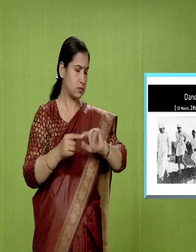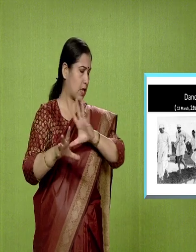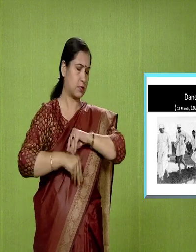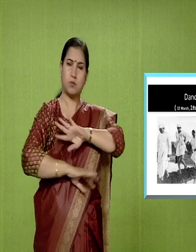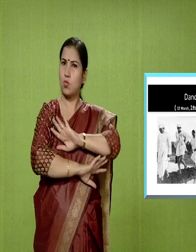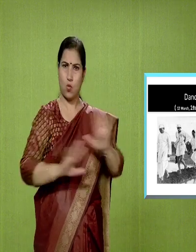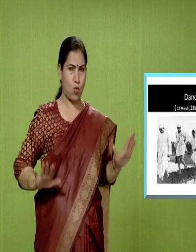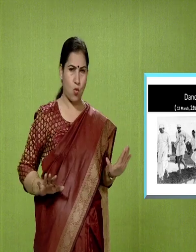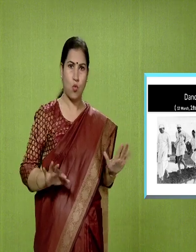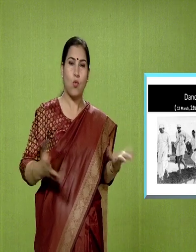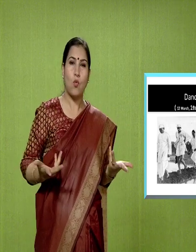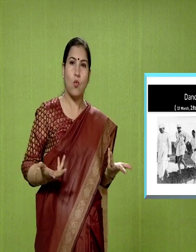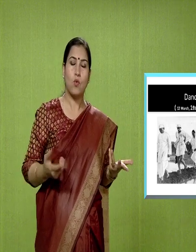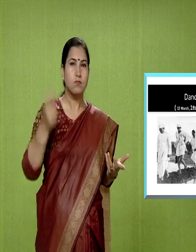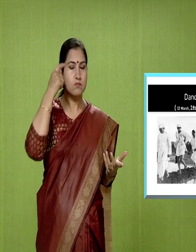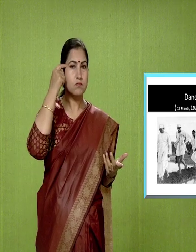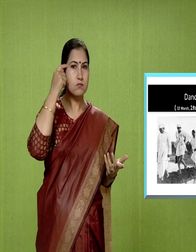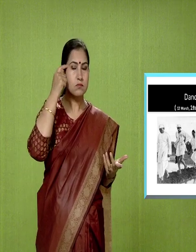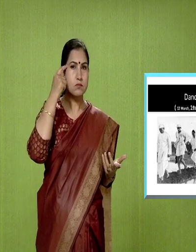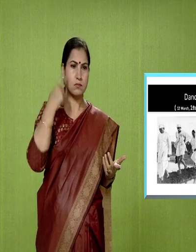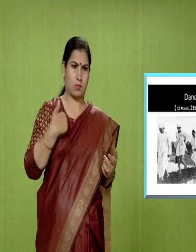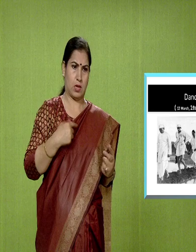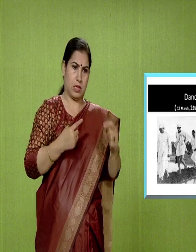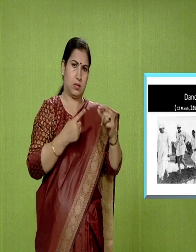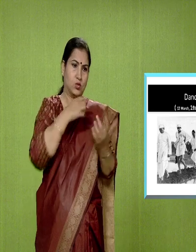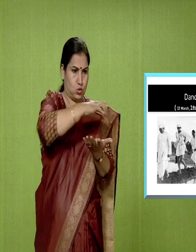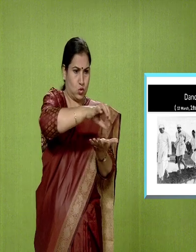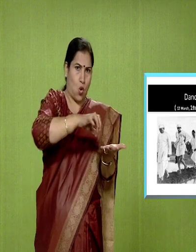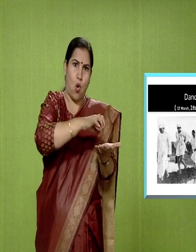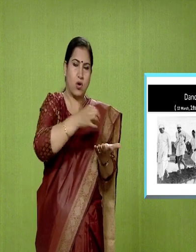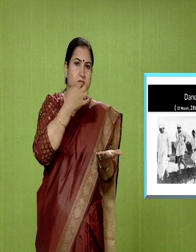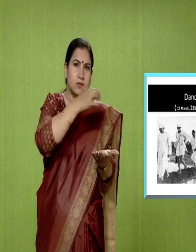by making salt without paying the tax.